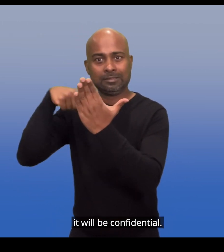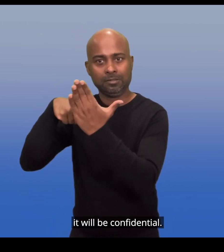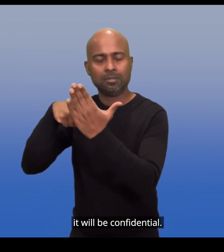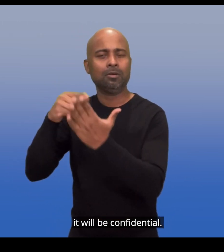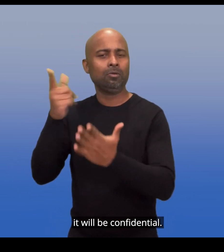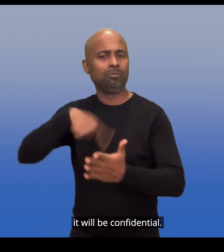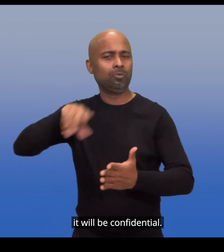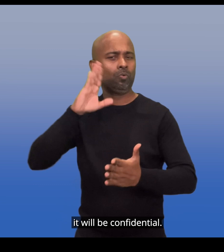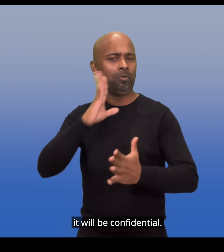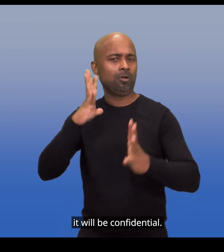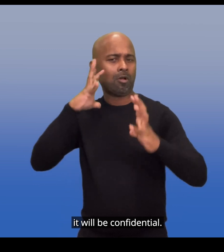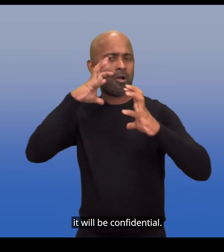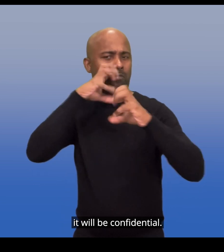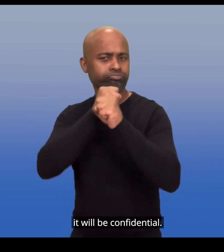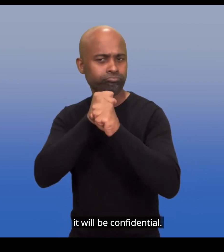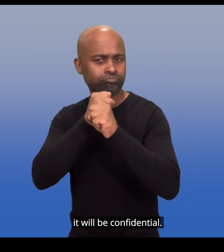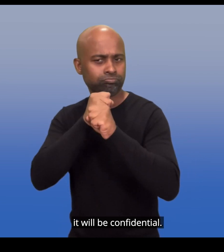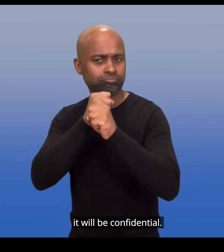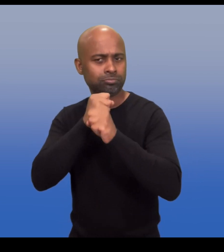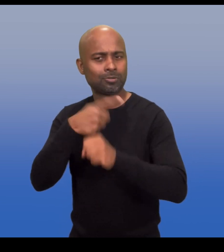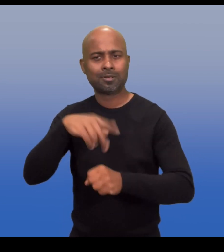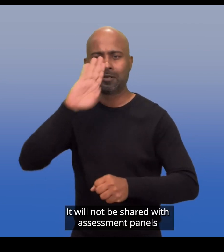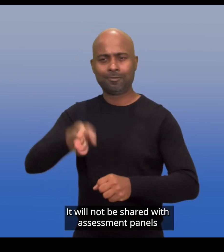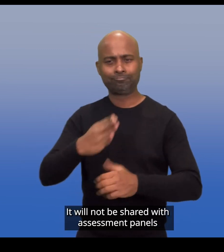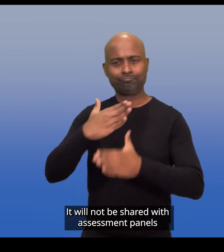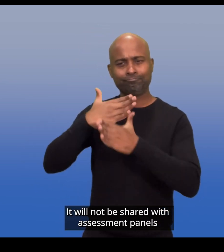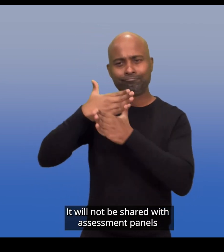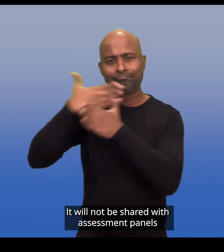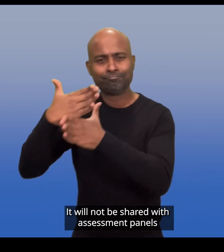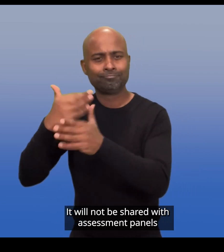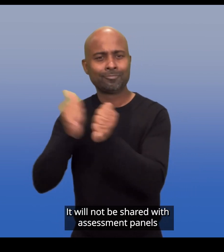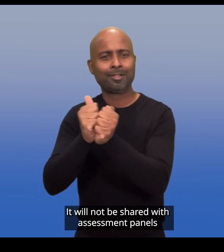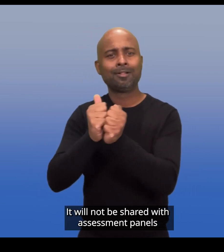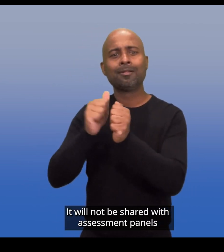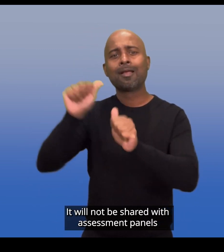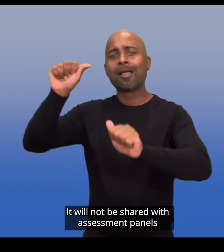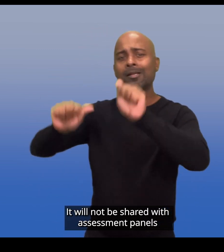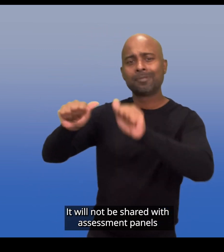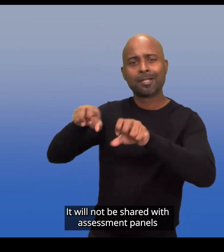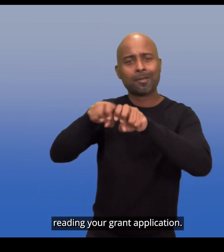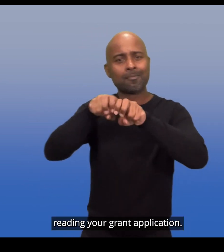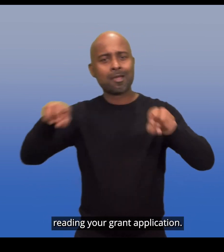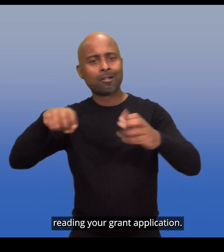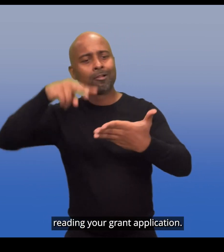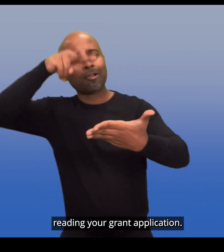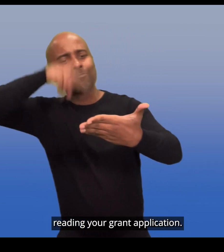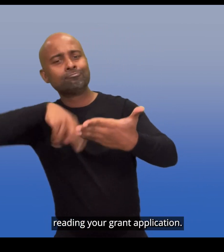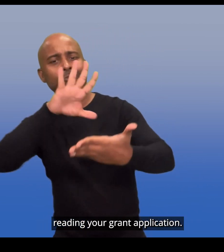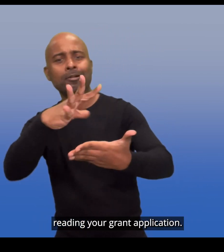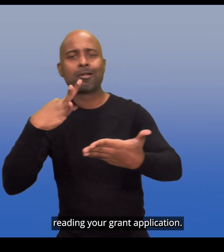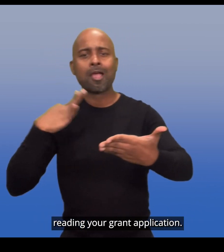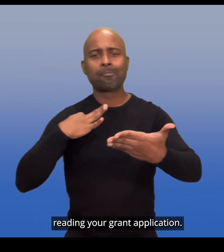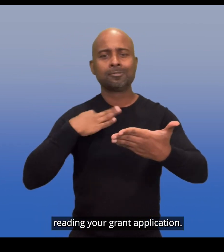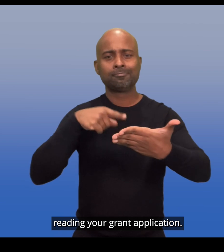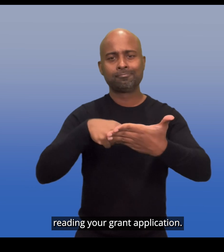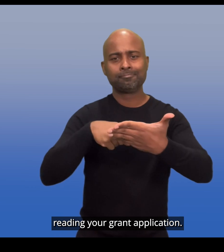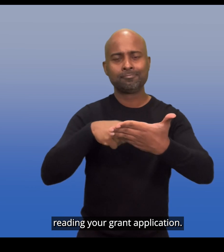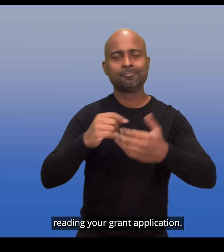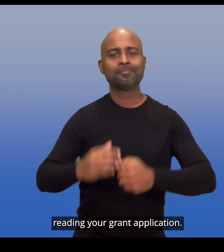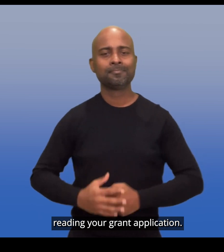be confidential. It will not be shared with assessment panels reading your grant application.